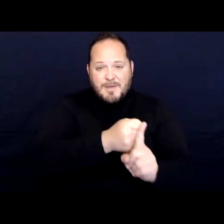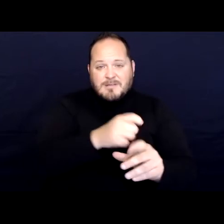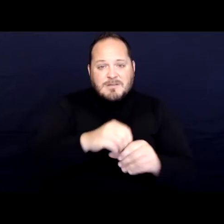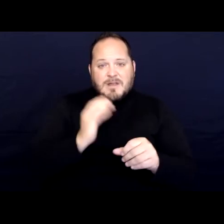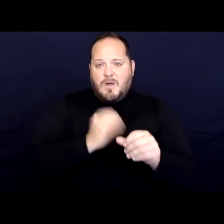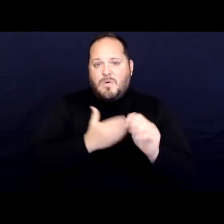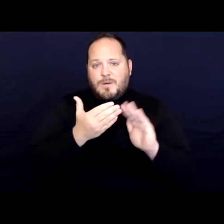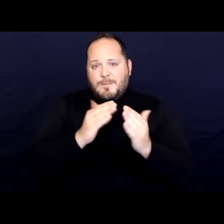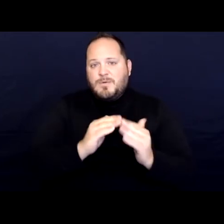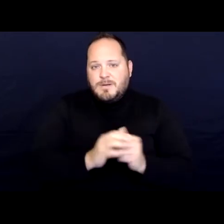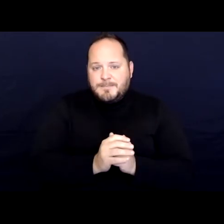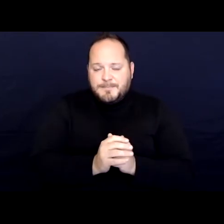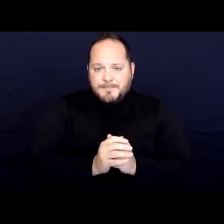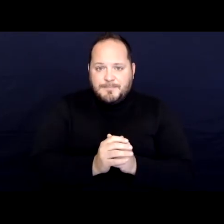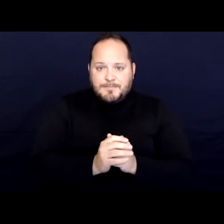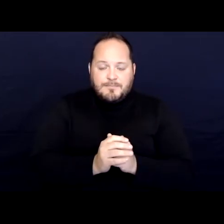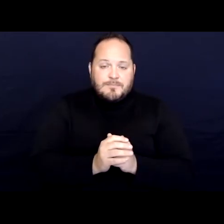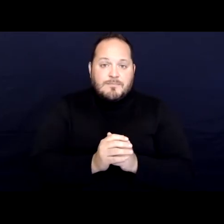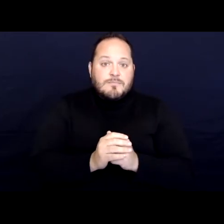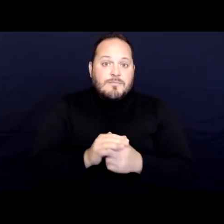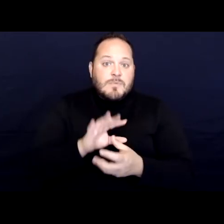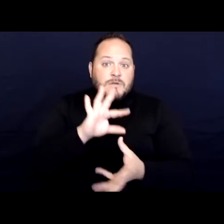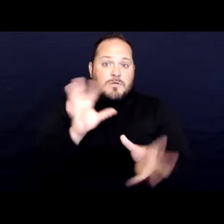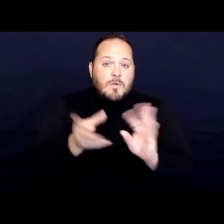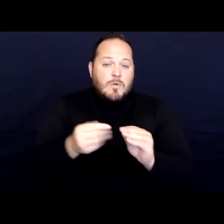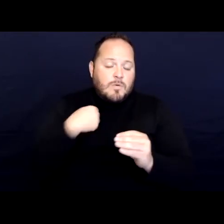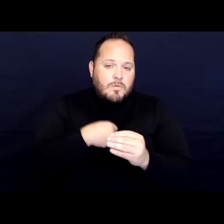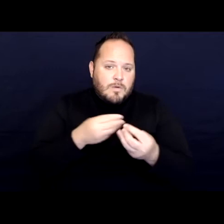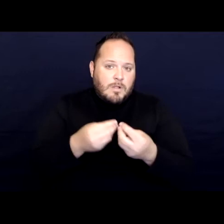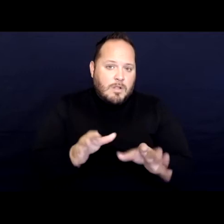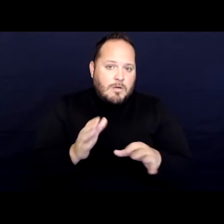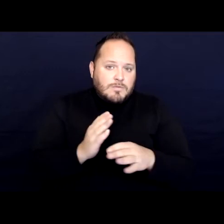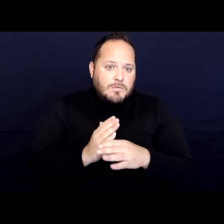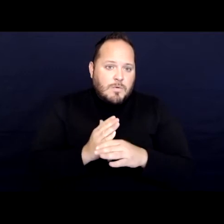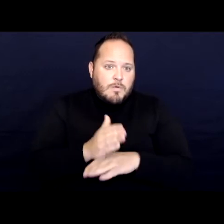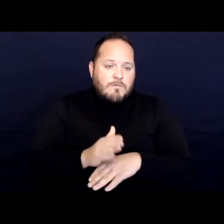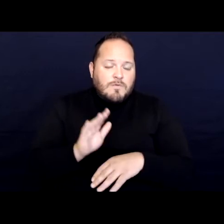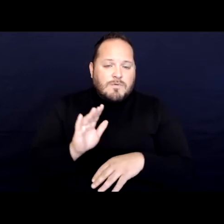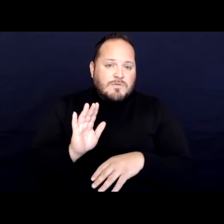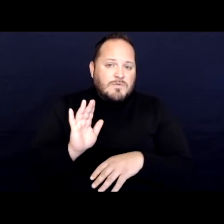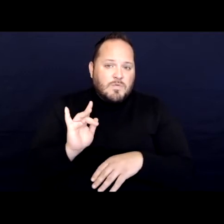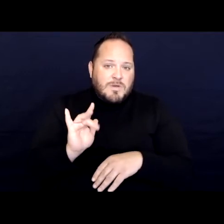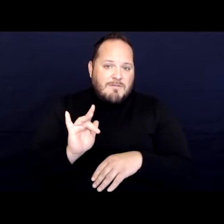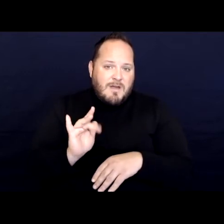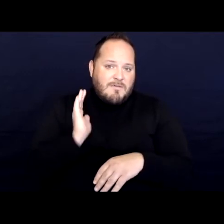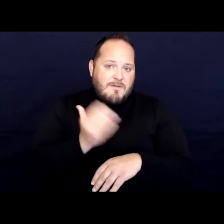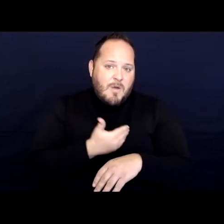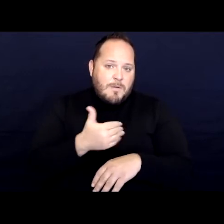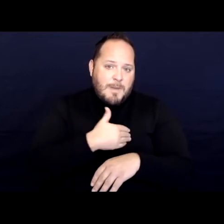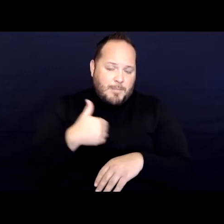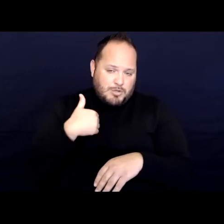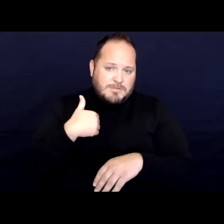Um, in total, we lost over 25 of our members